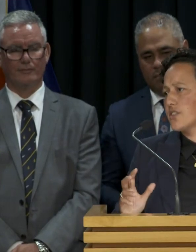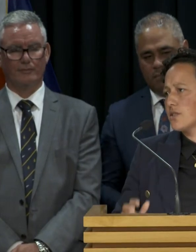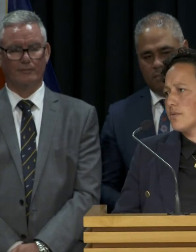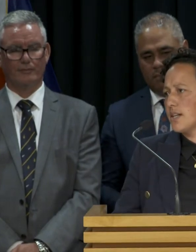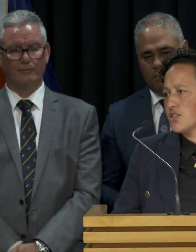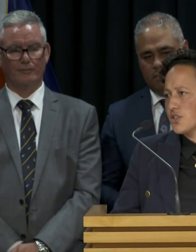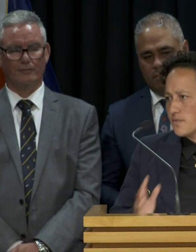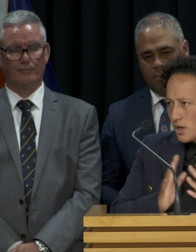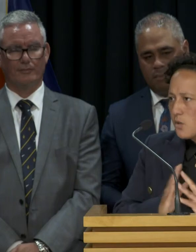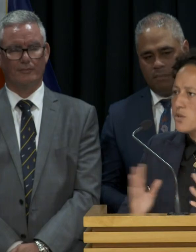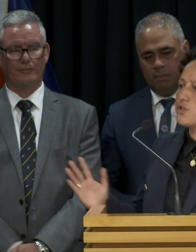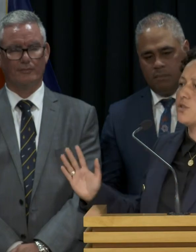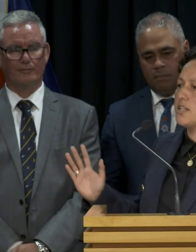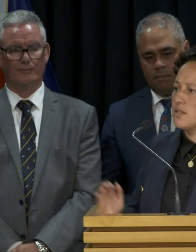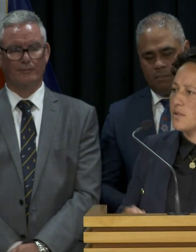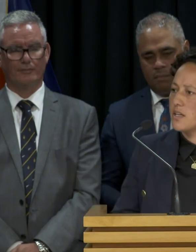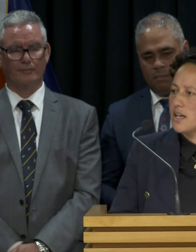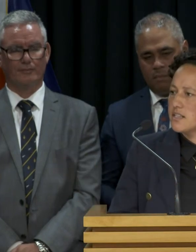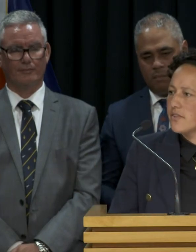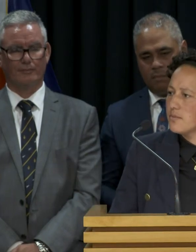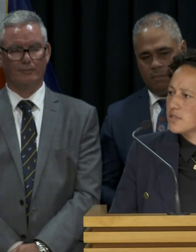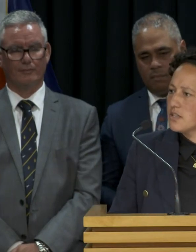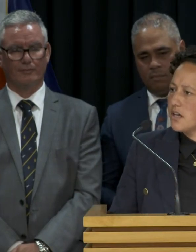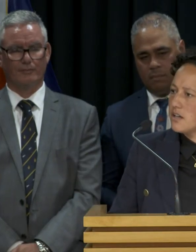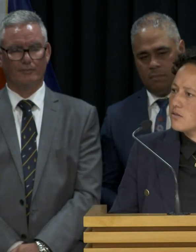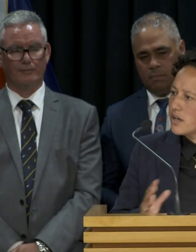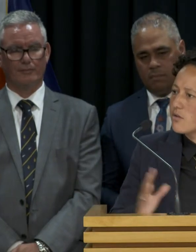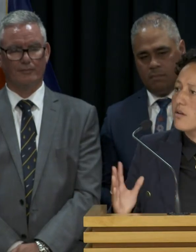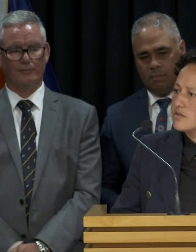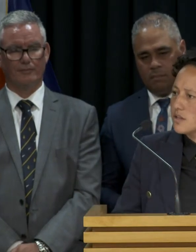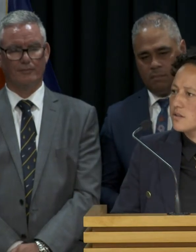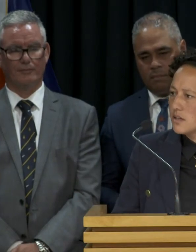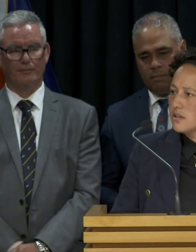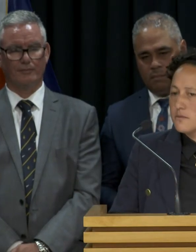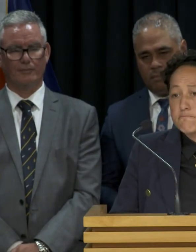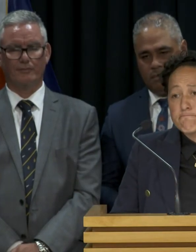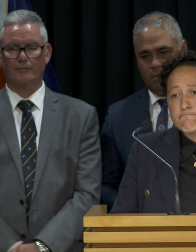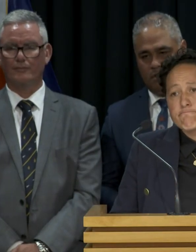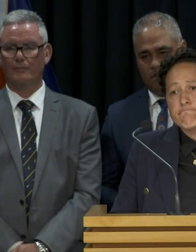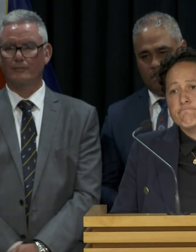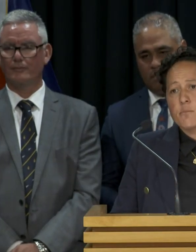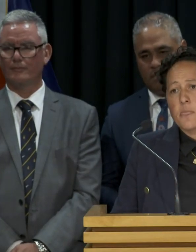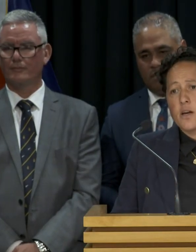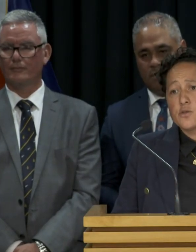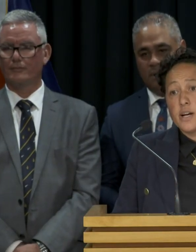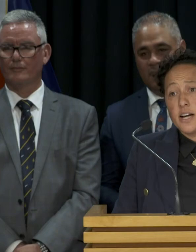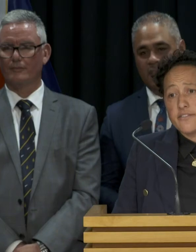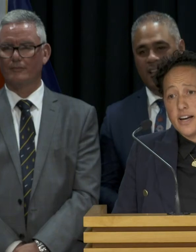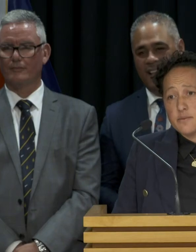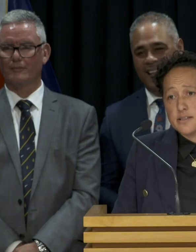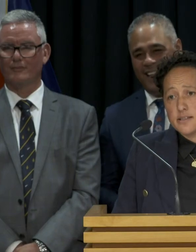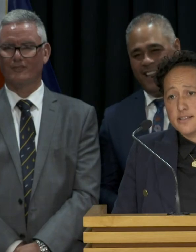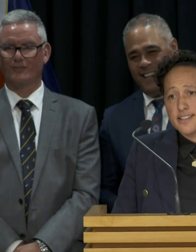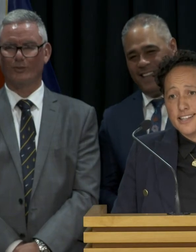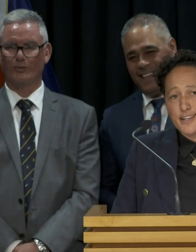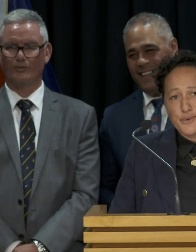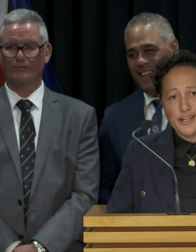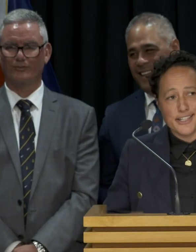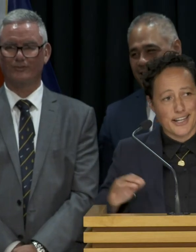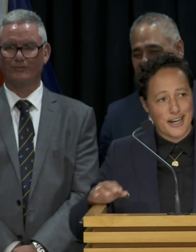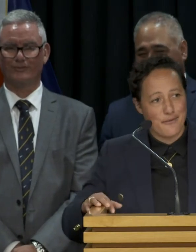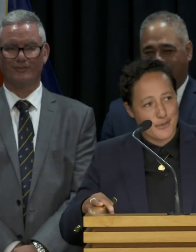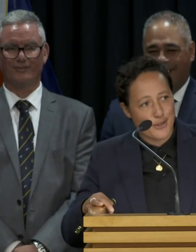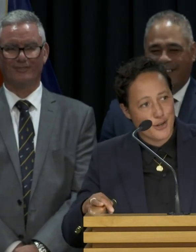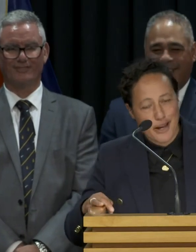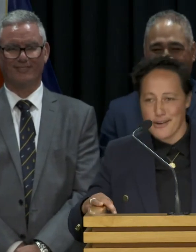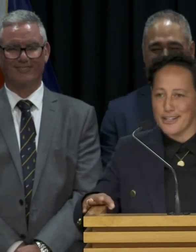treaty provisions and relationships, which do need to be developed and grown. So, Farmers? do I like farmers? Well,